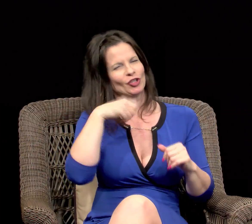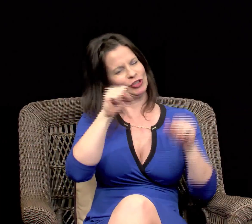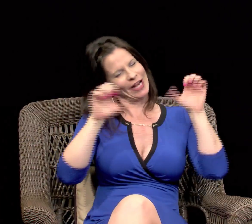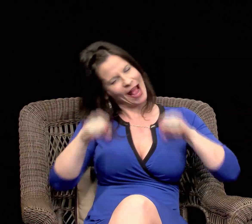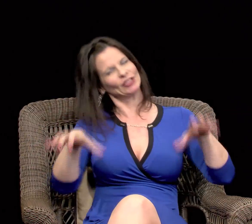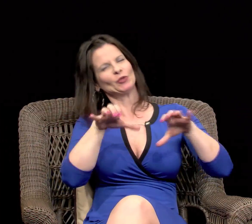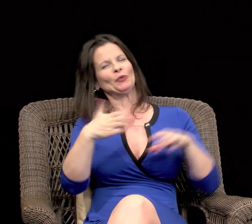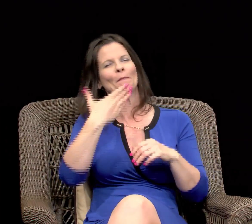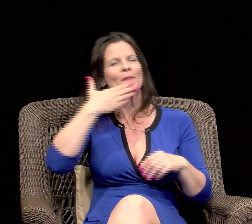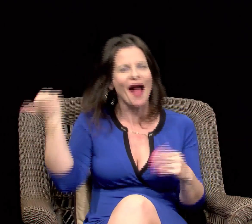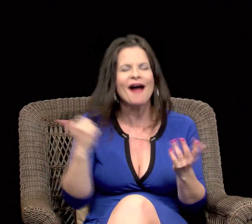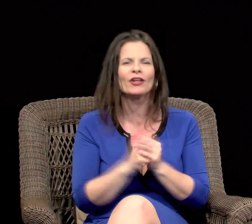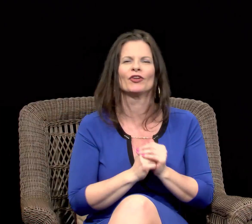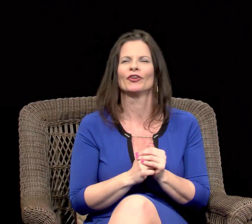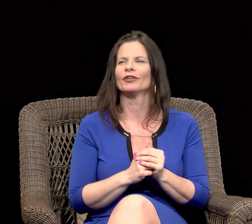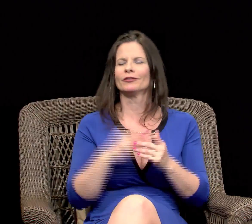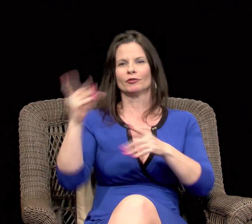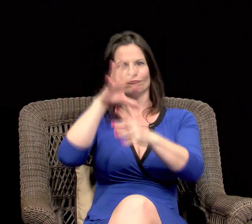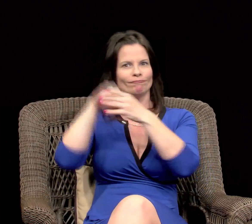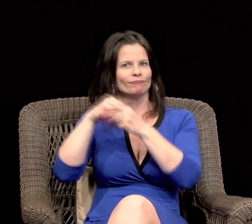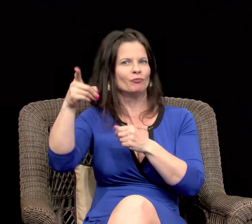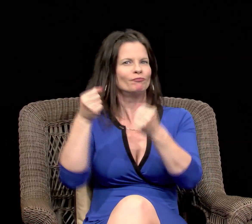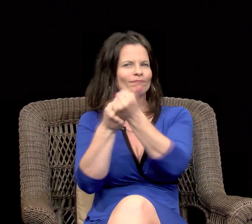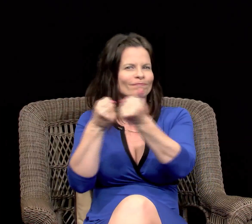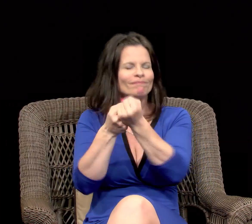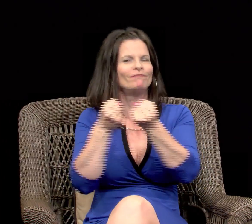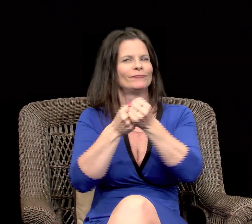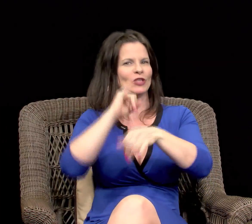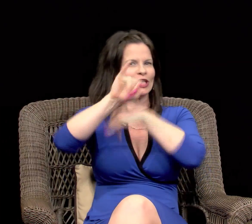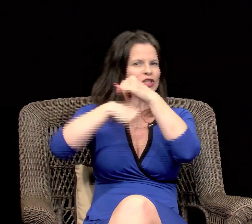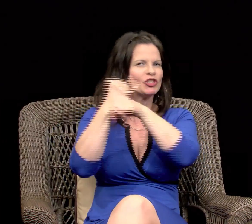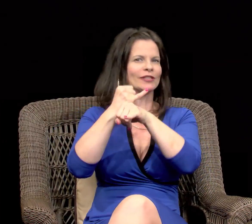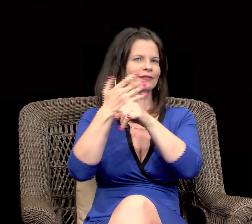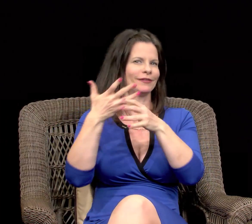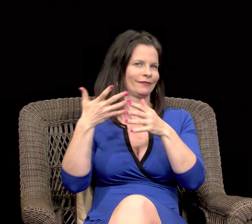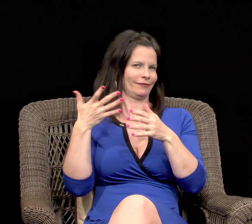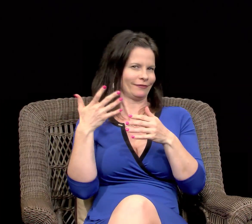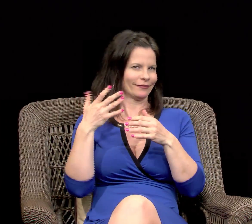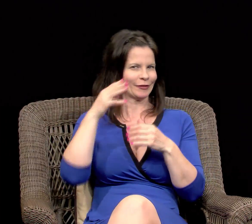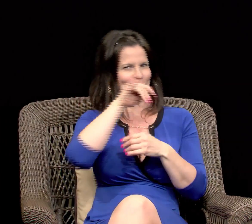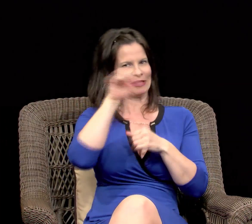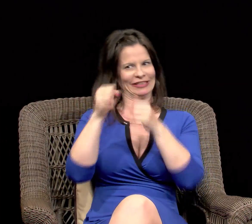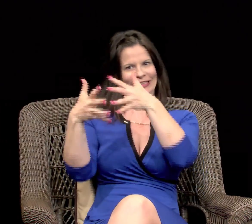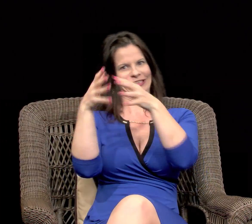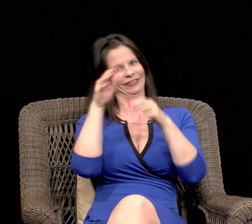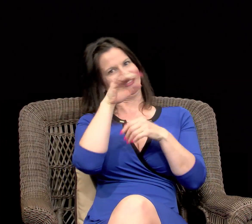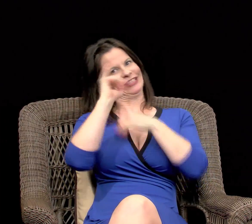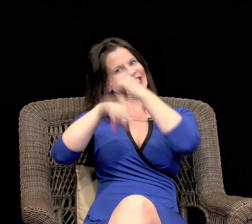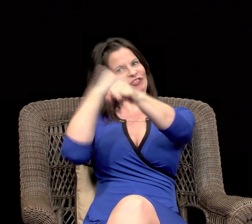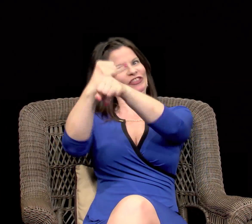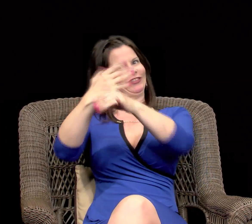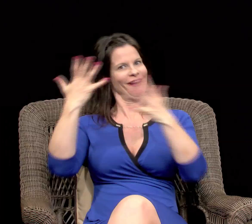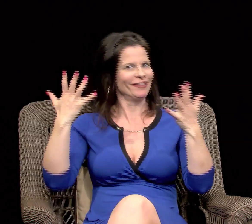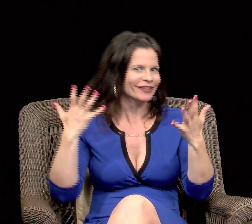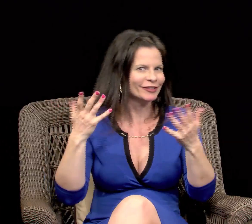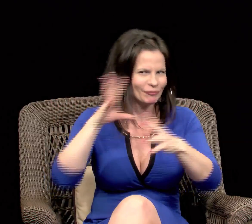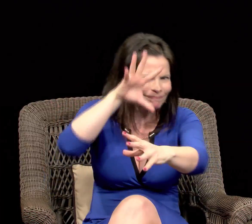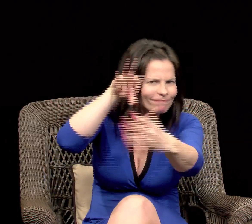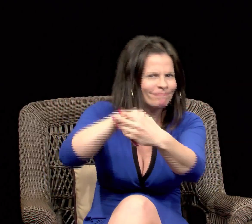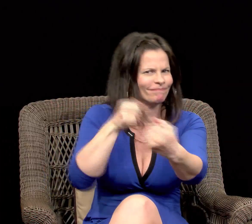community. She teaches volleyball. She does work internationally. She is an